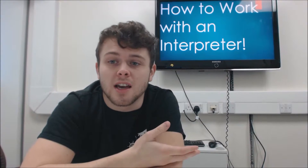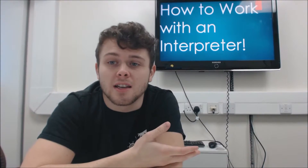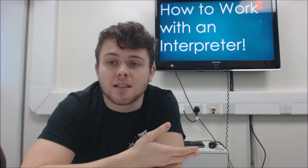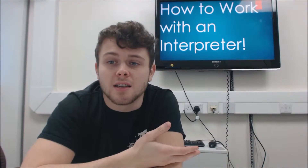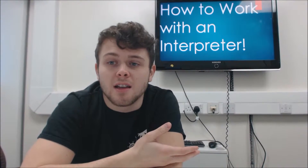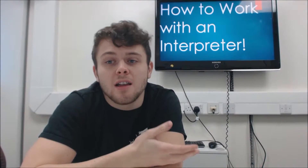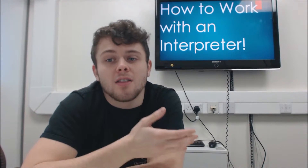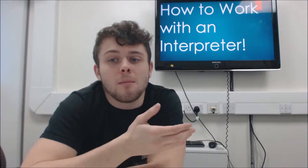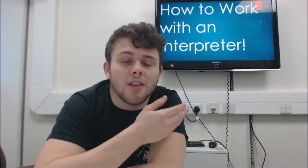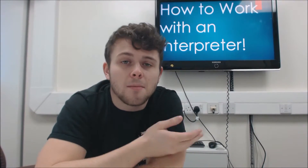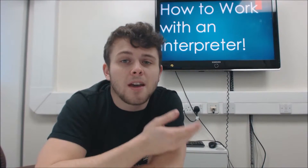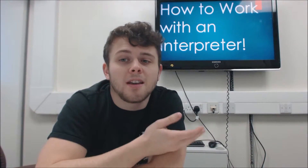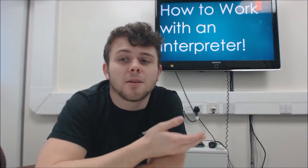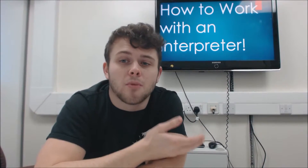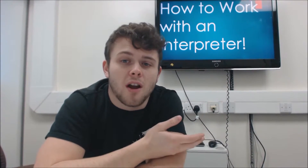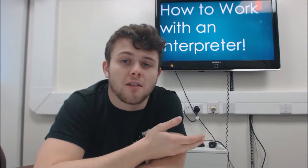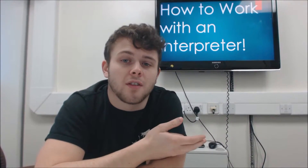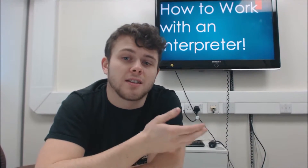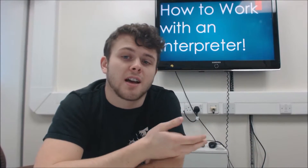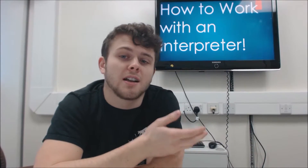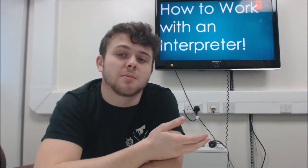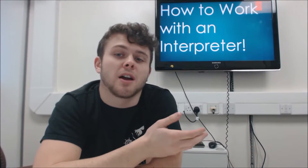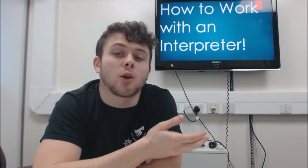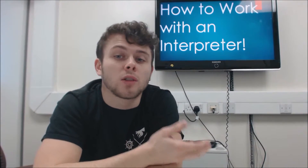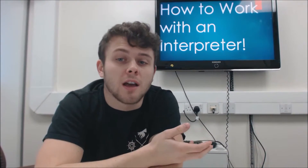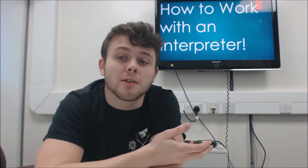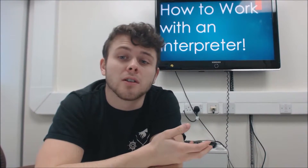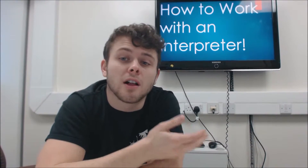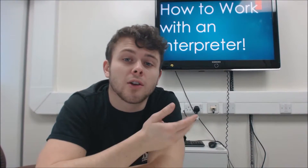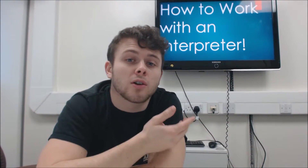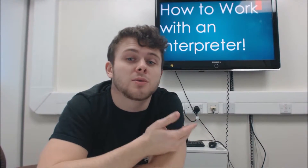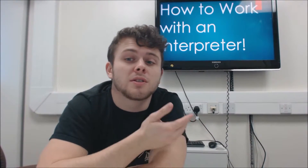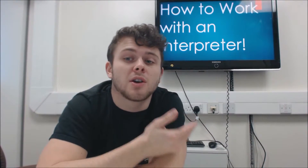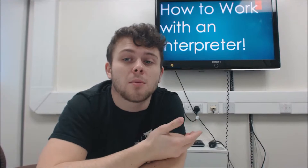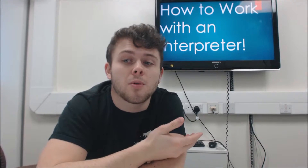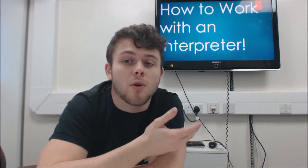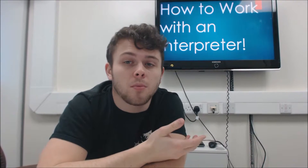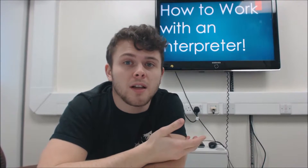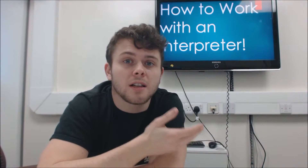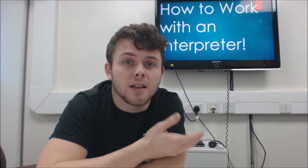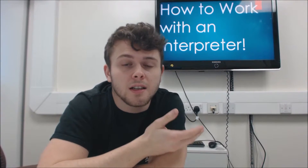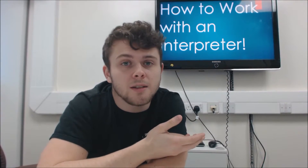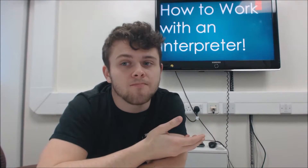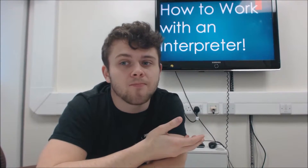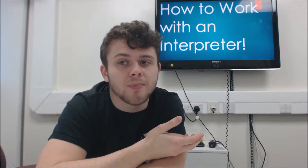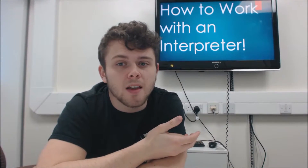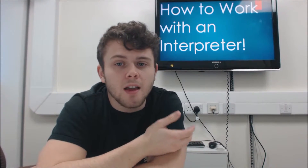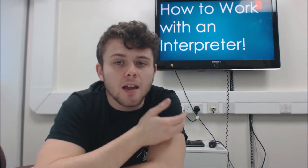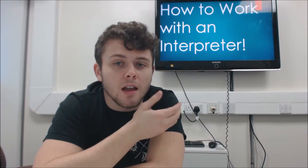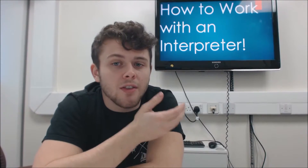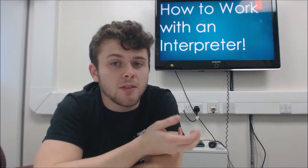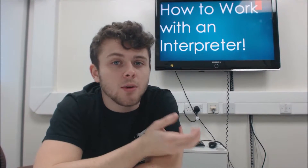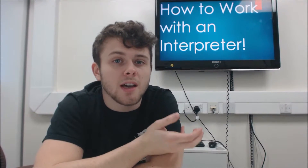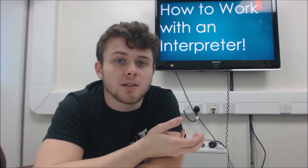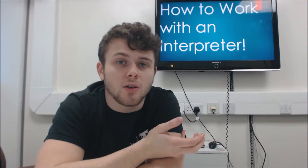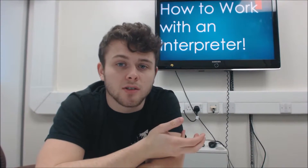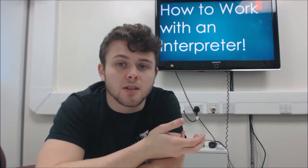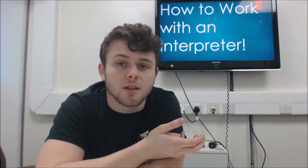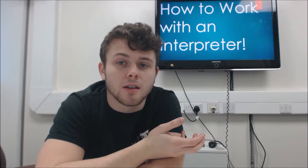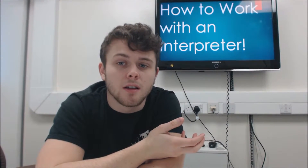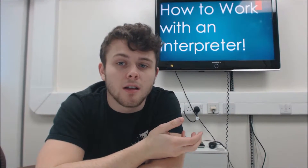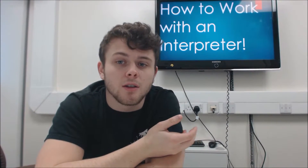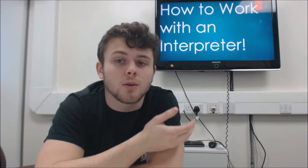and Lucozades. They may need a break for their signing to be at a good level in order to interpret properly and clearly. If they do